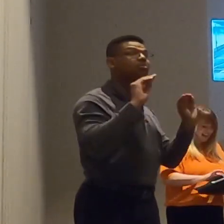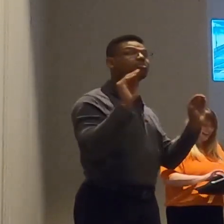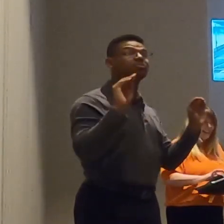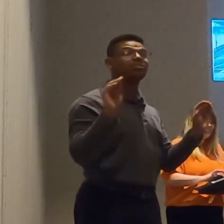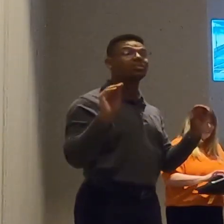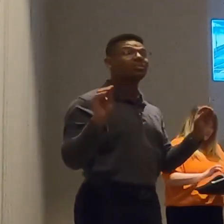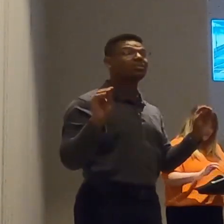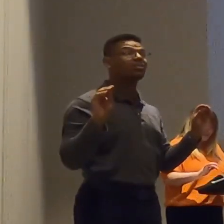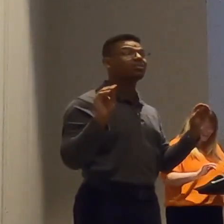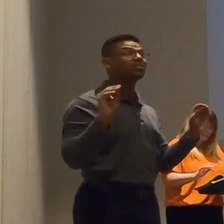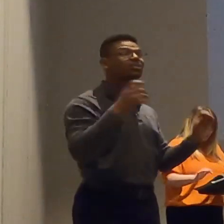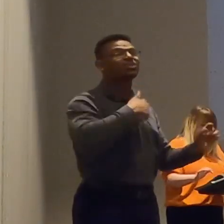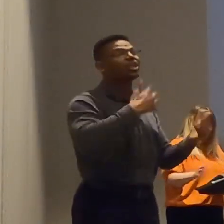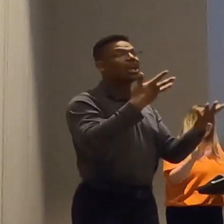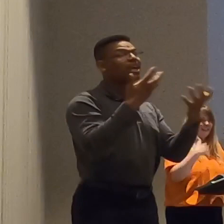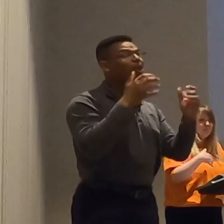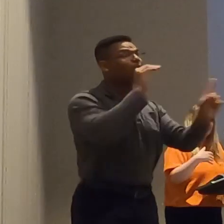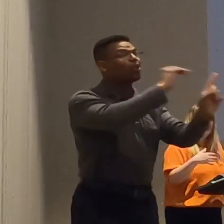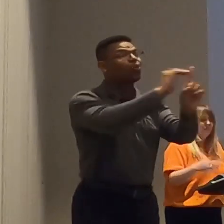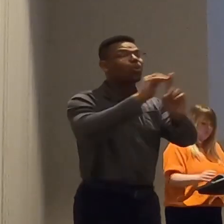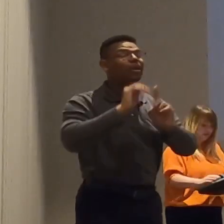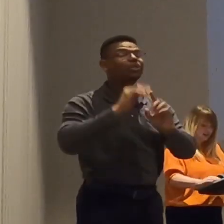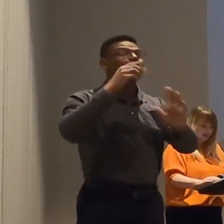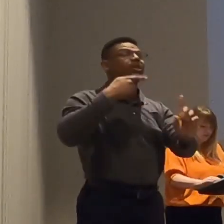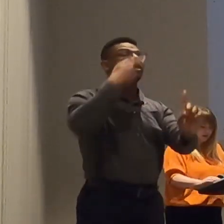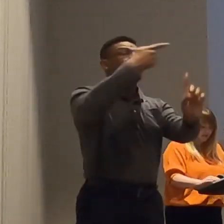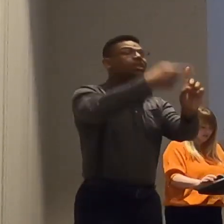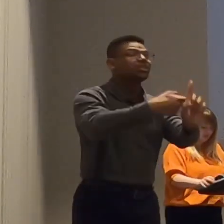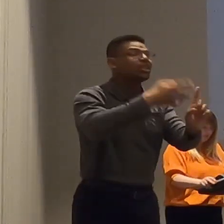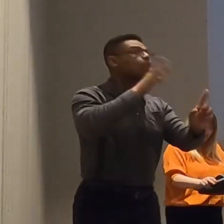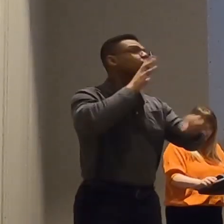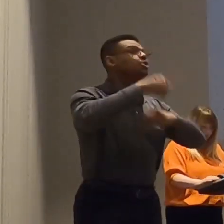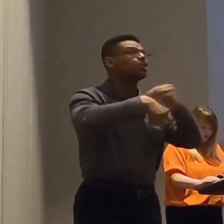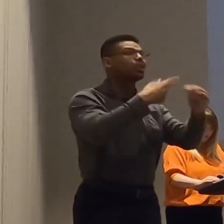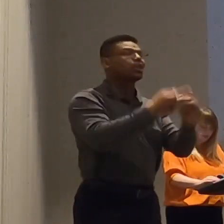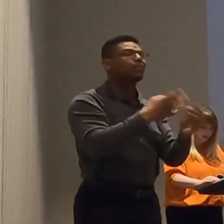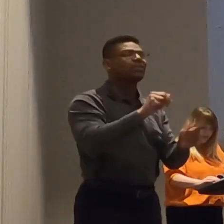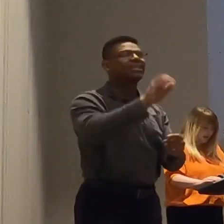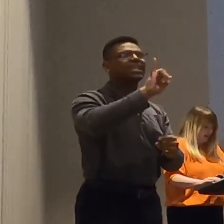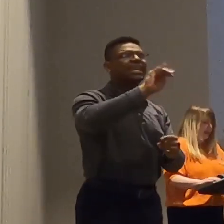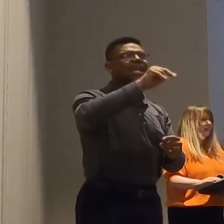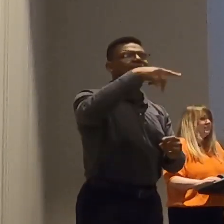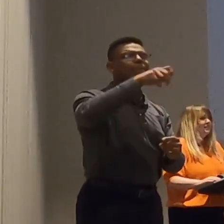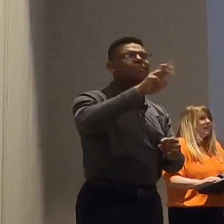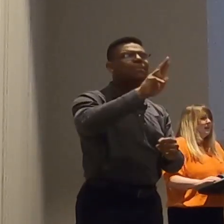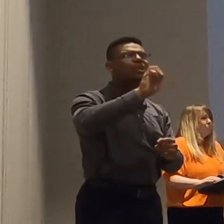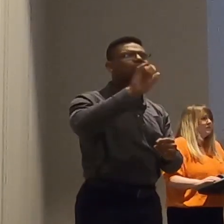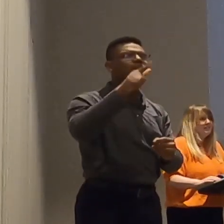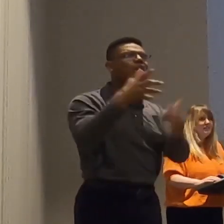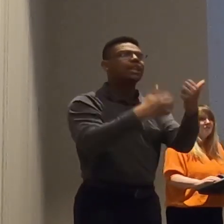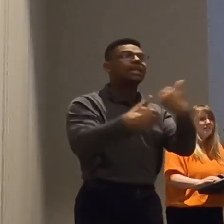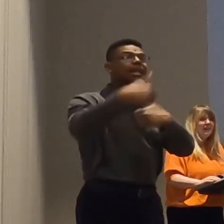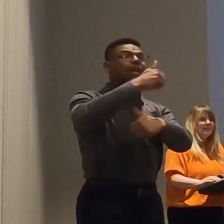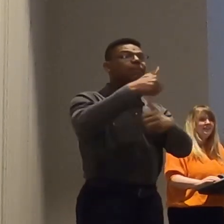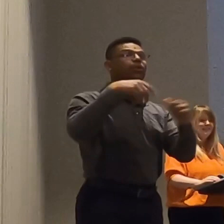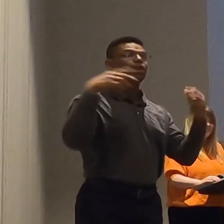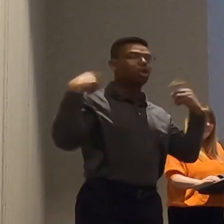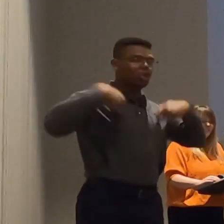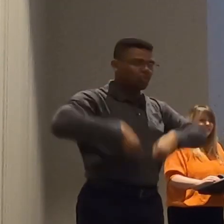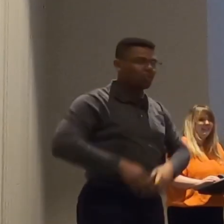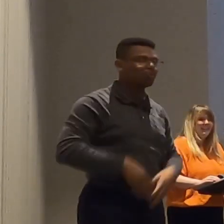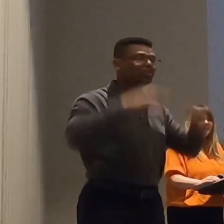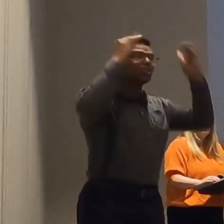No? Okay, I just want to remind you too that next month I will be talking about those imperial robes, and I hope to see you all